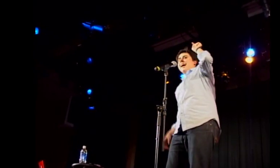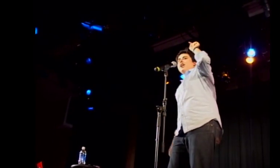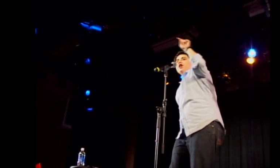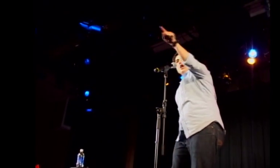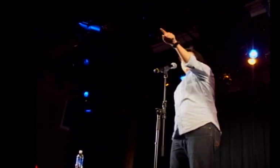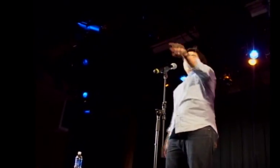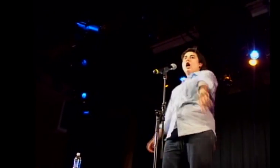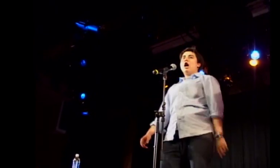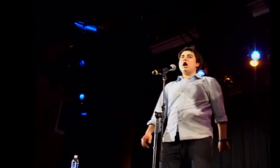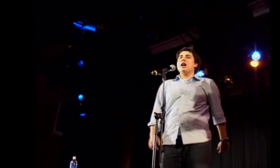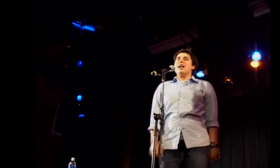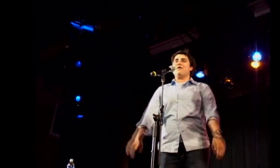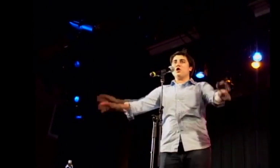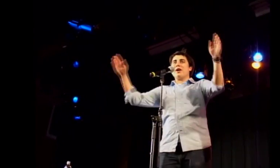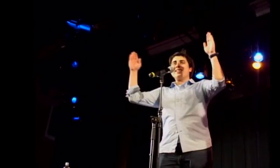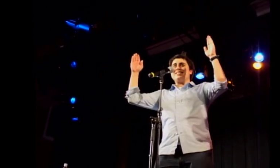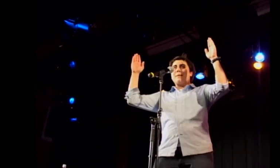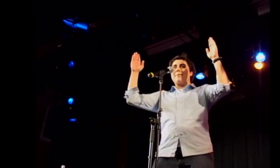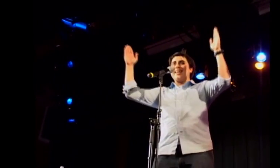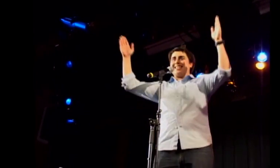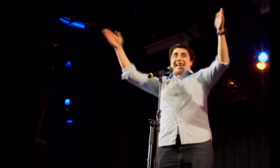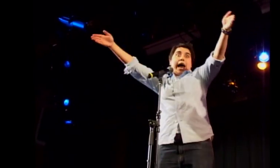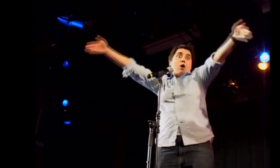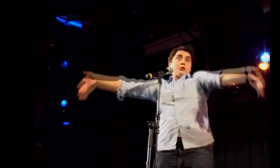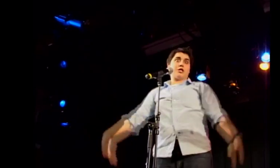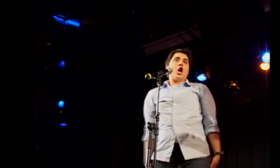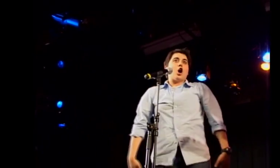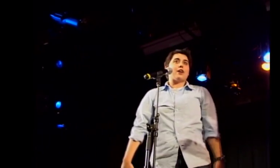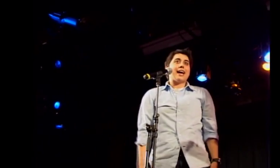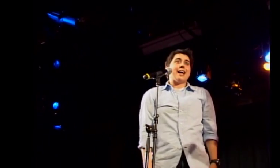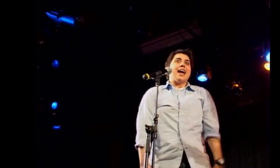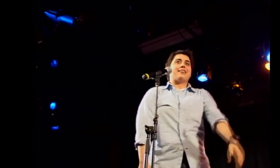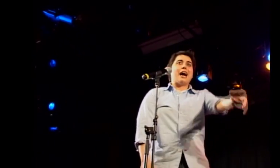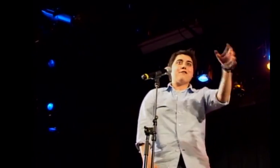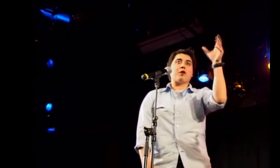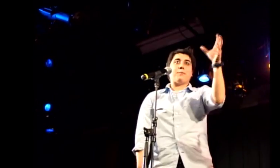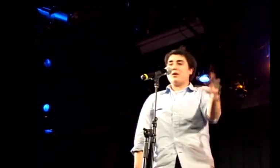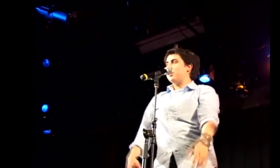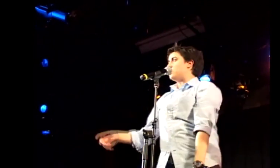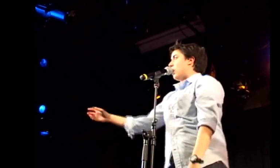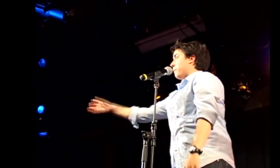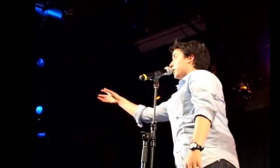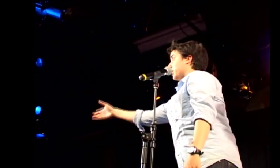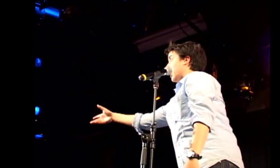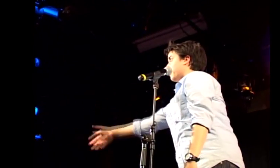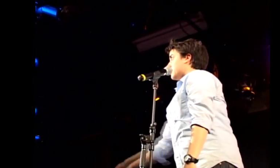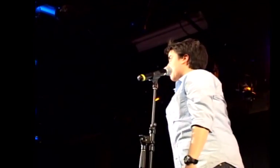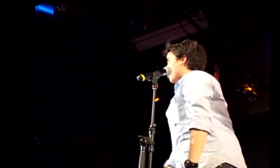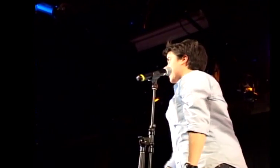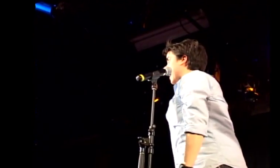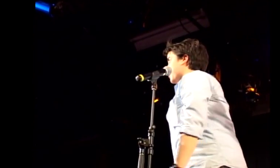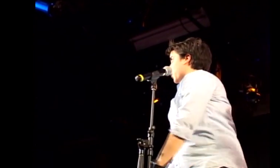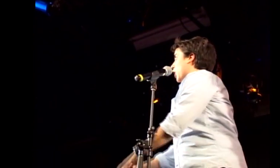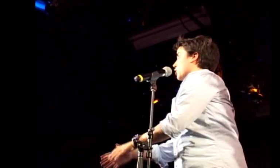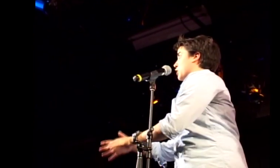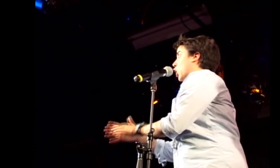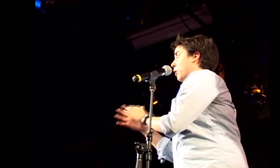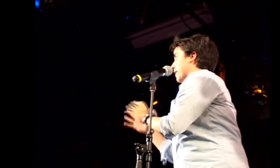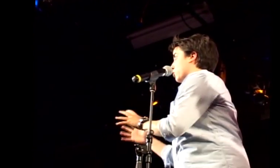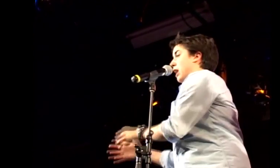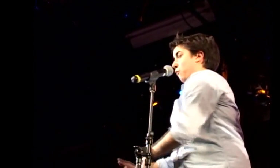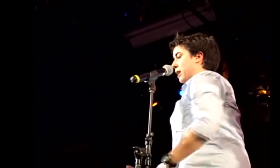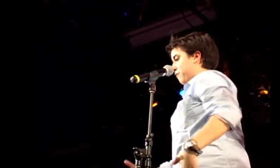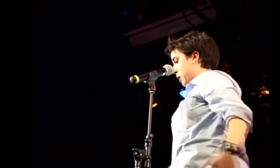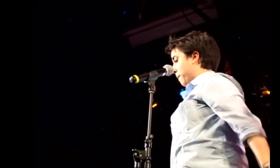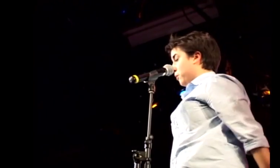No. Would you get out of your car if you hit somebody's house? Okay? God forbid we drop a cup in someone's house. We are